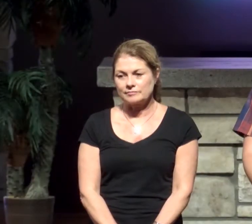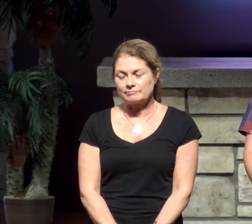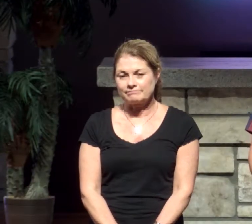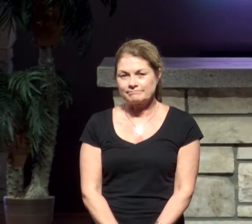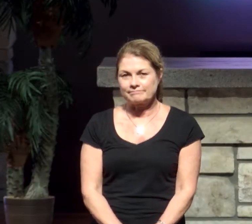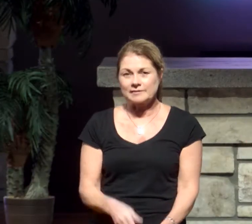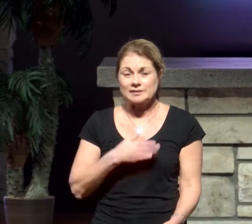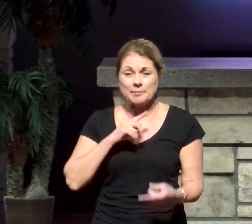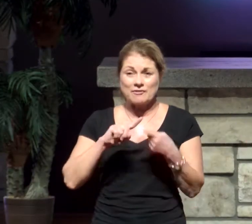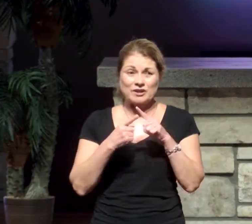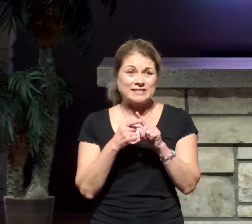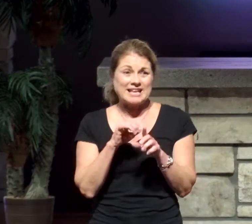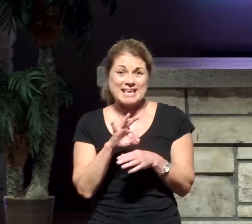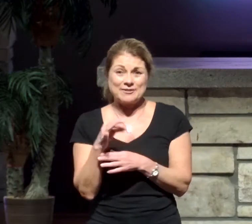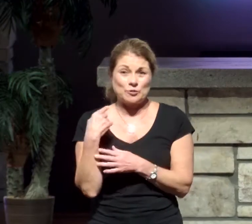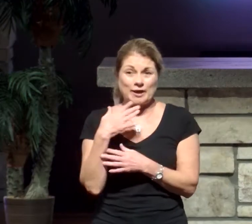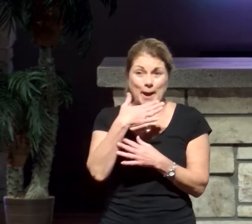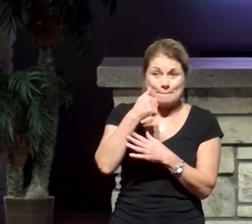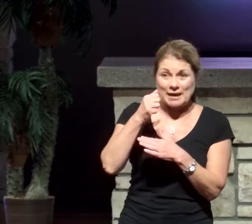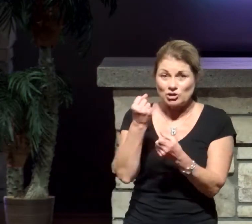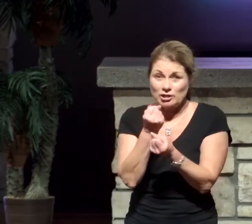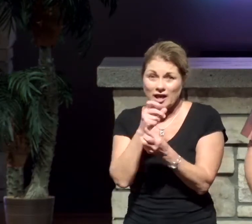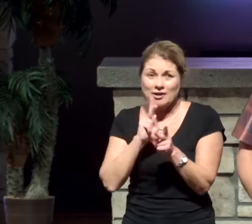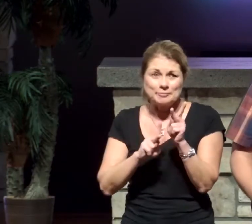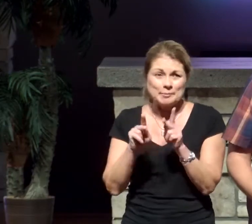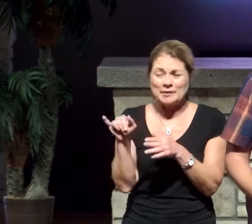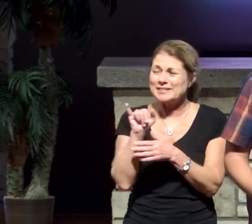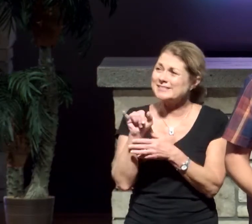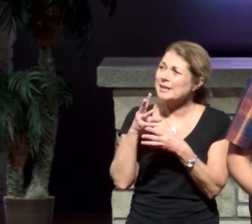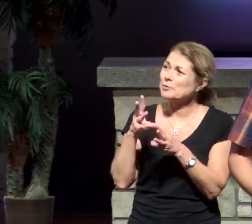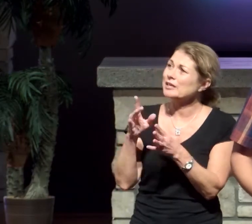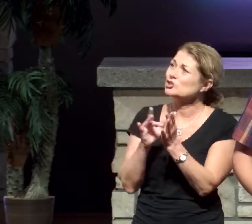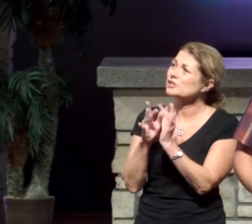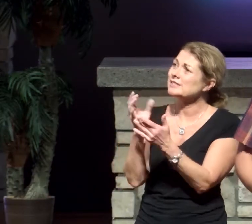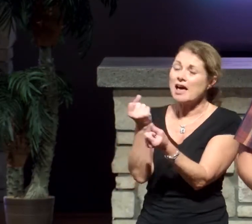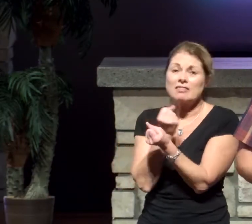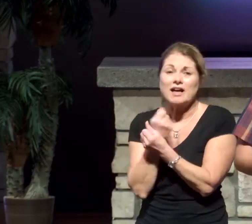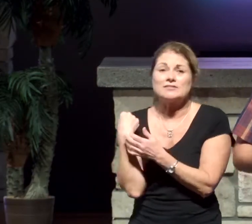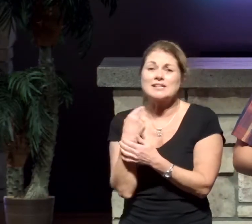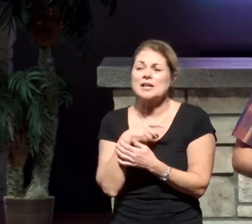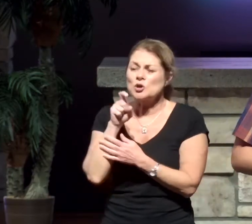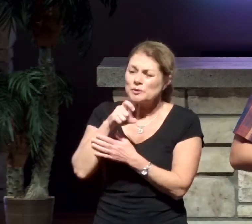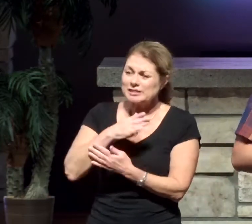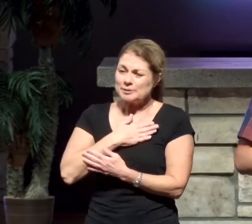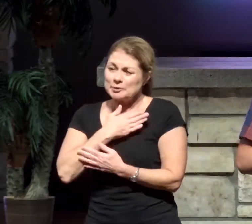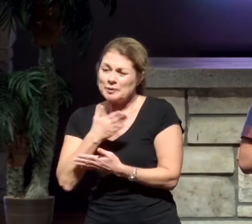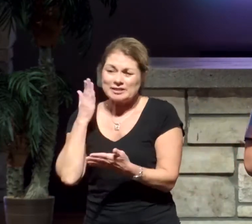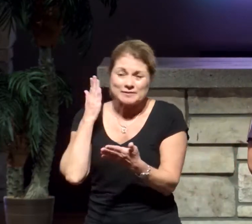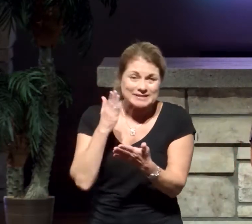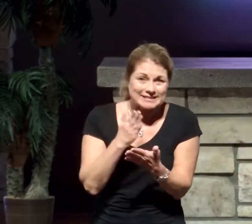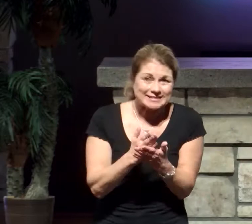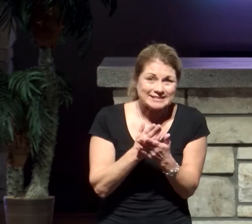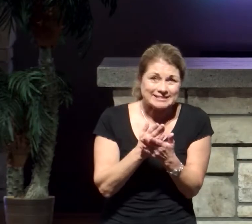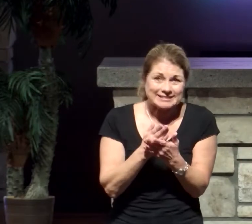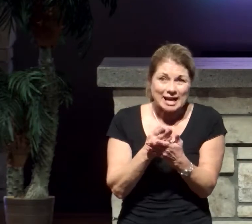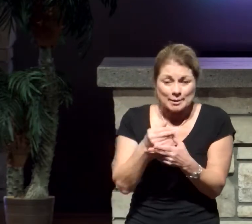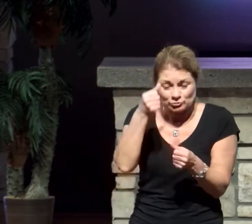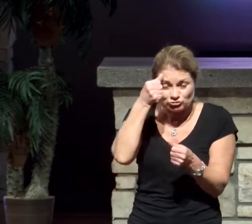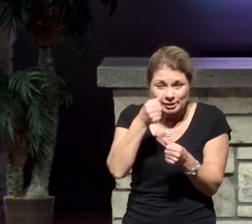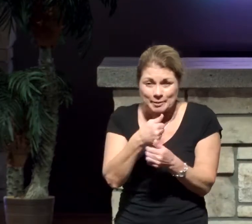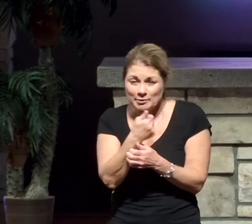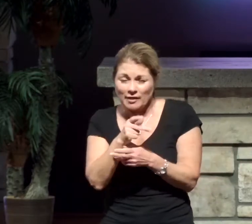You see, friends, if we are going to better love people in the ways that Jesus loves us, then we have to be willing to stop keeping a record of